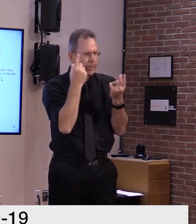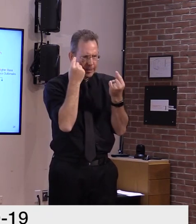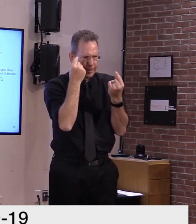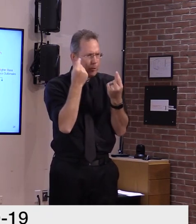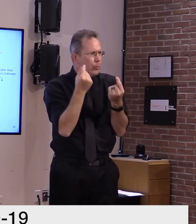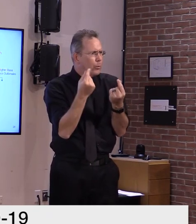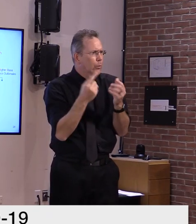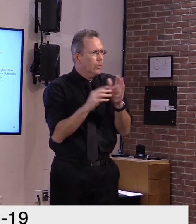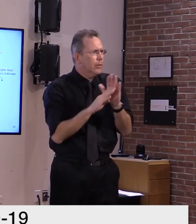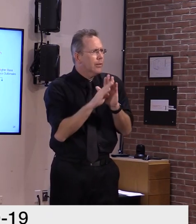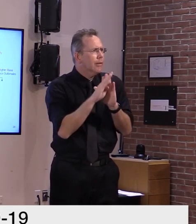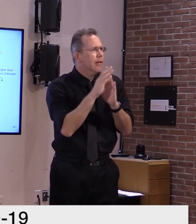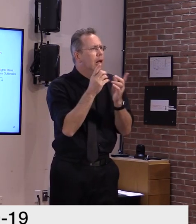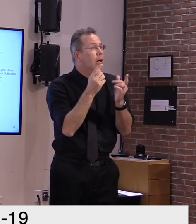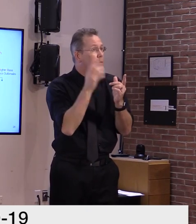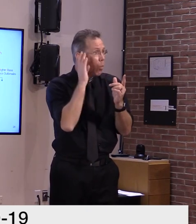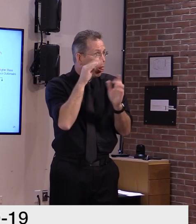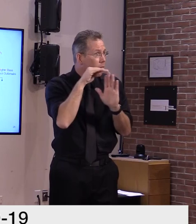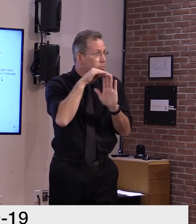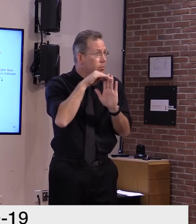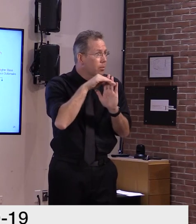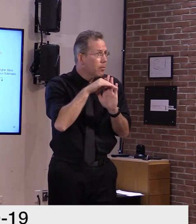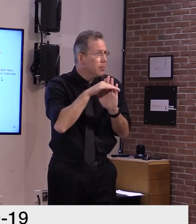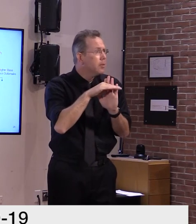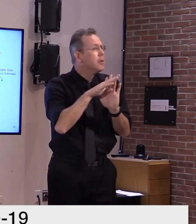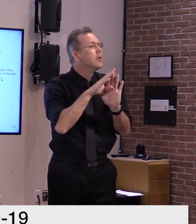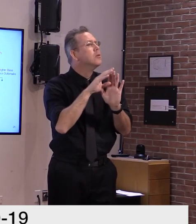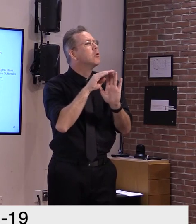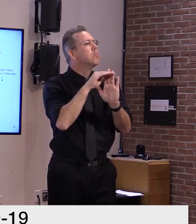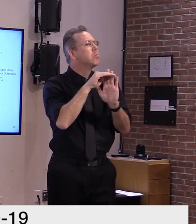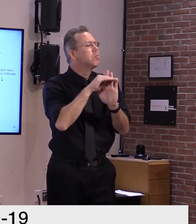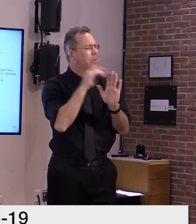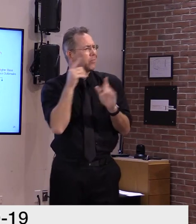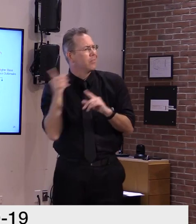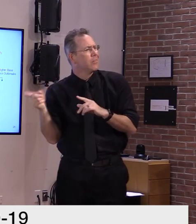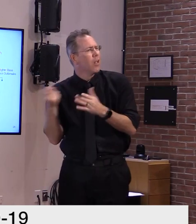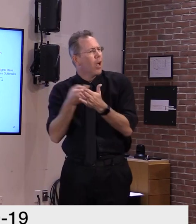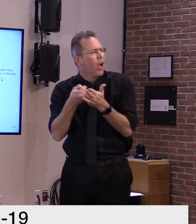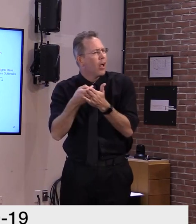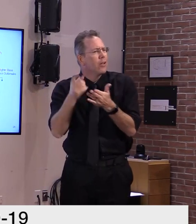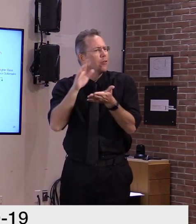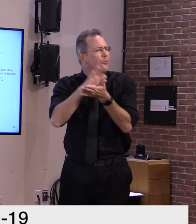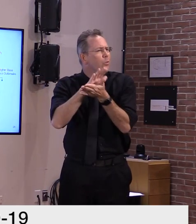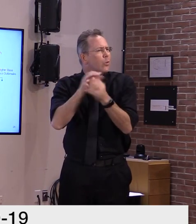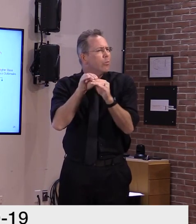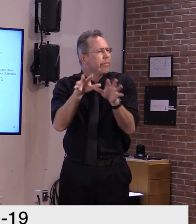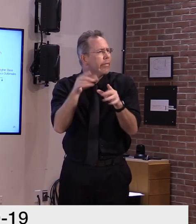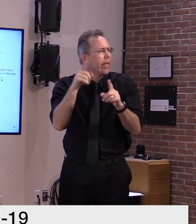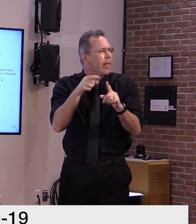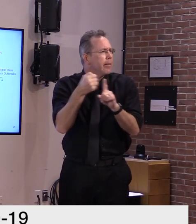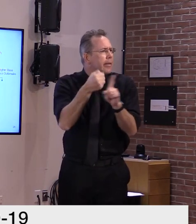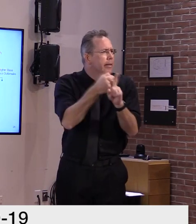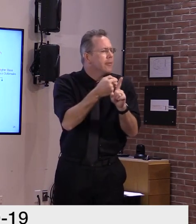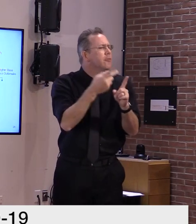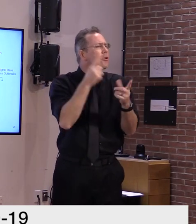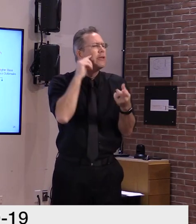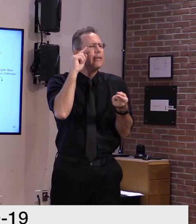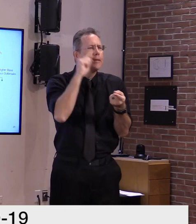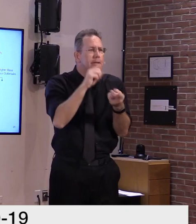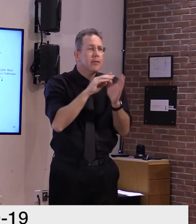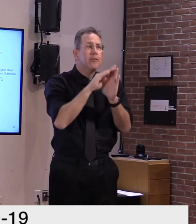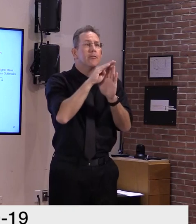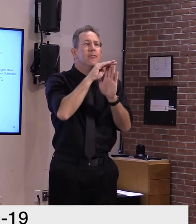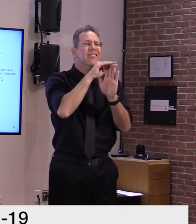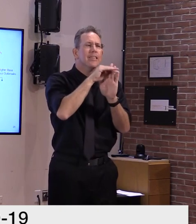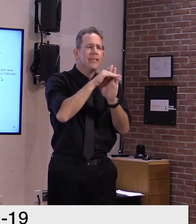it has at least slowed down and you can see it sort of cresting down. We don't know if that, obviously, even in the short or long term,